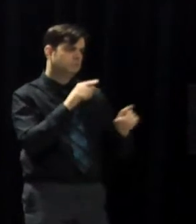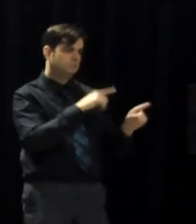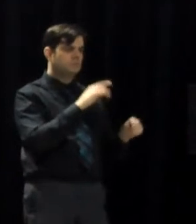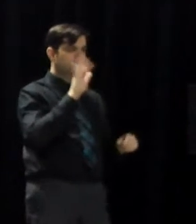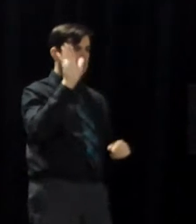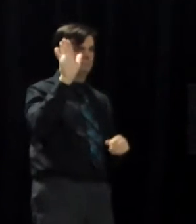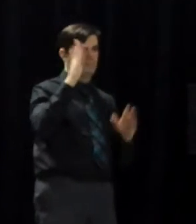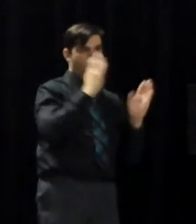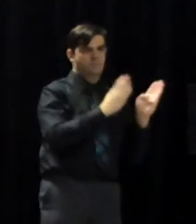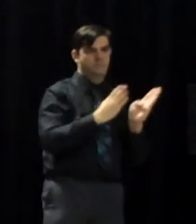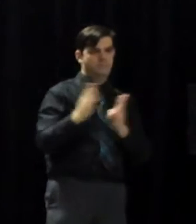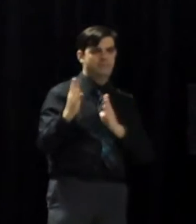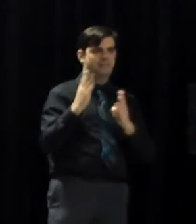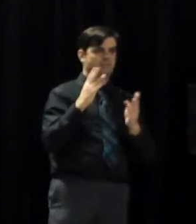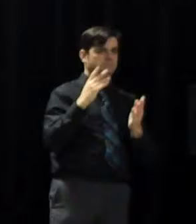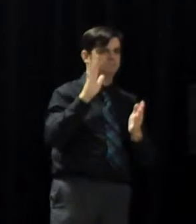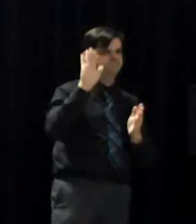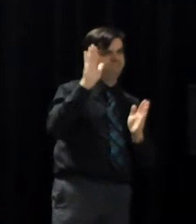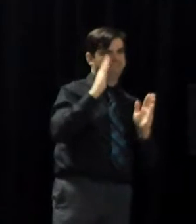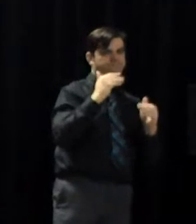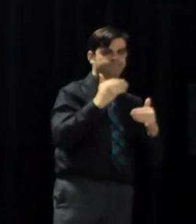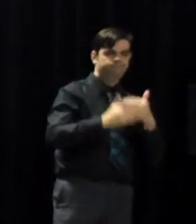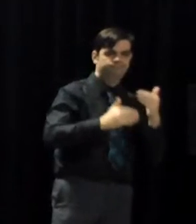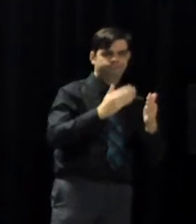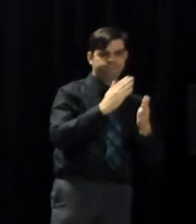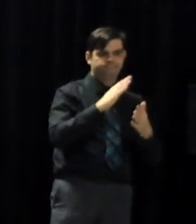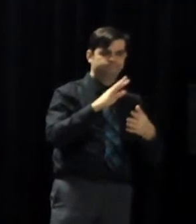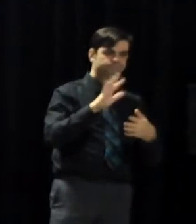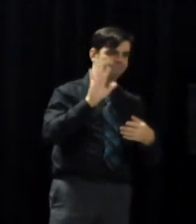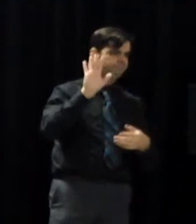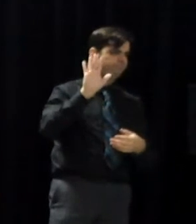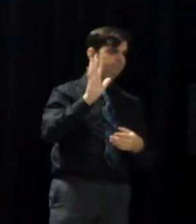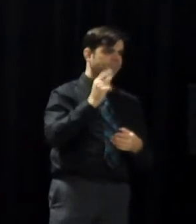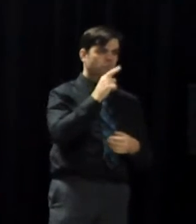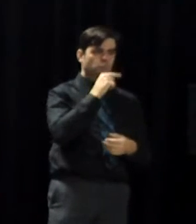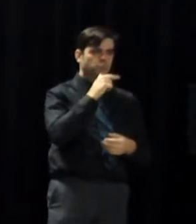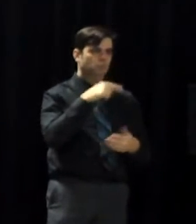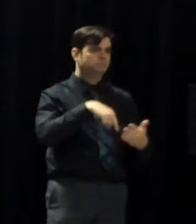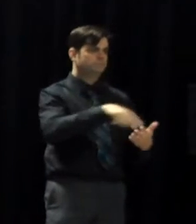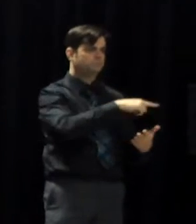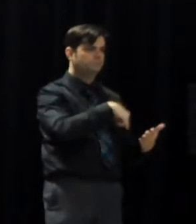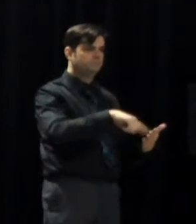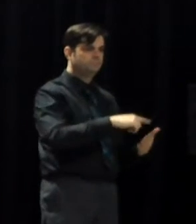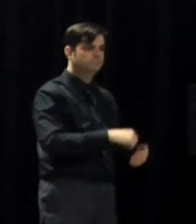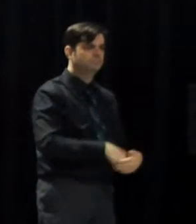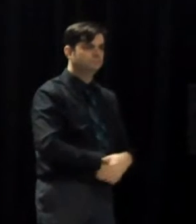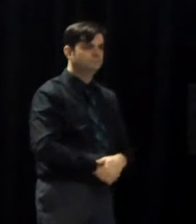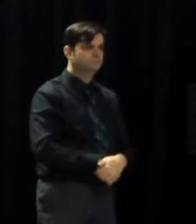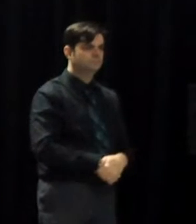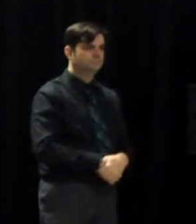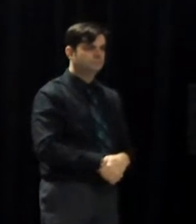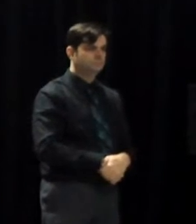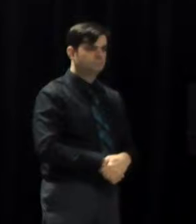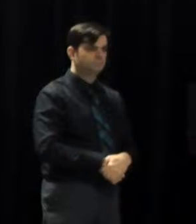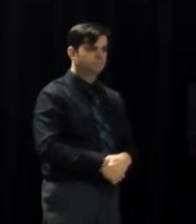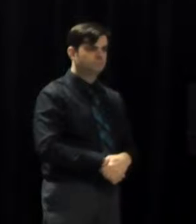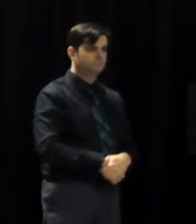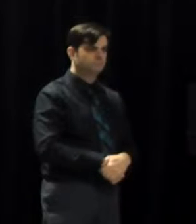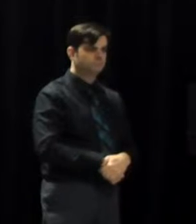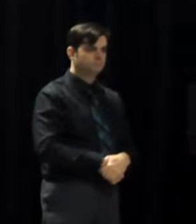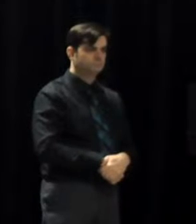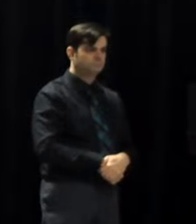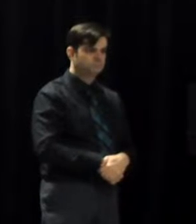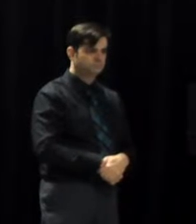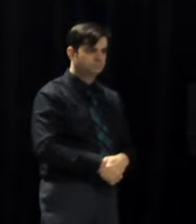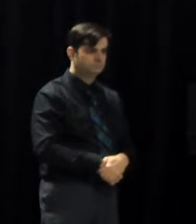all the employees at once in the event that there's side effects and people then all of a sudden are sick. So that's what